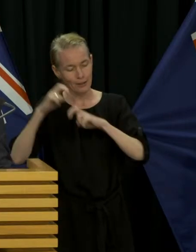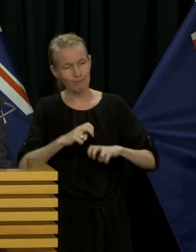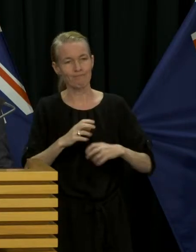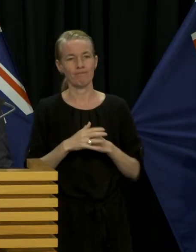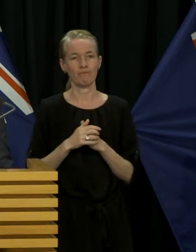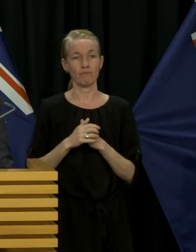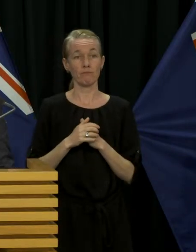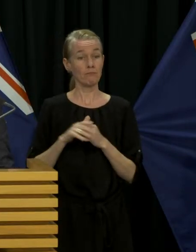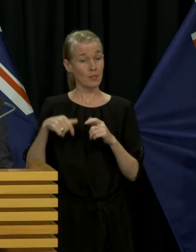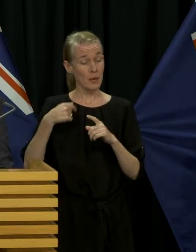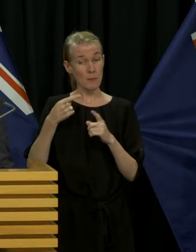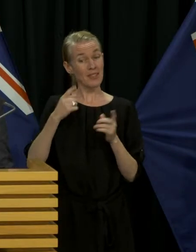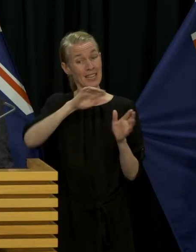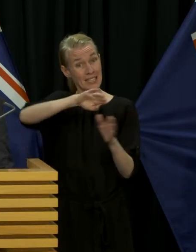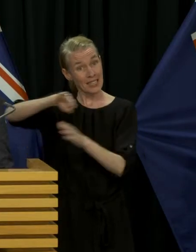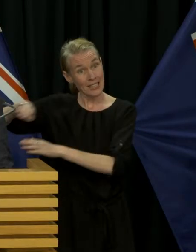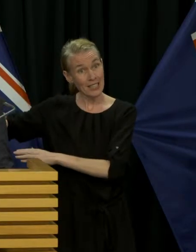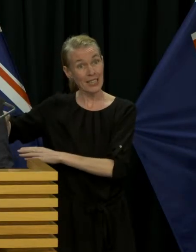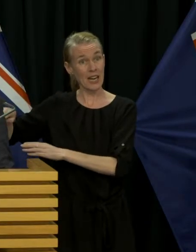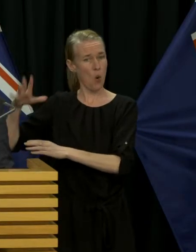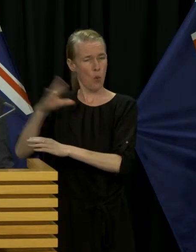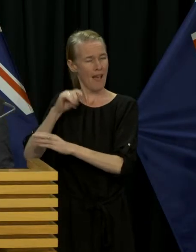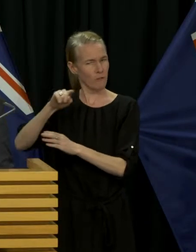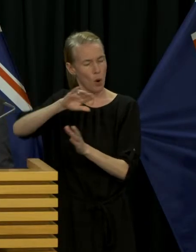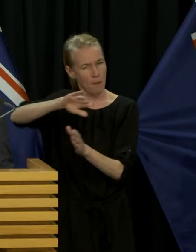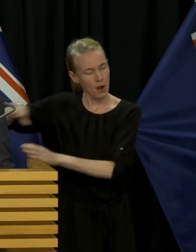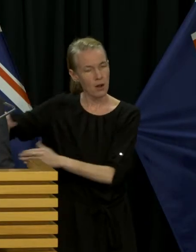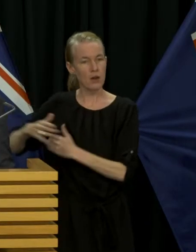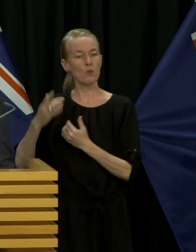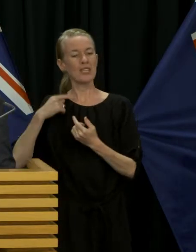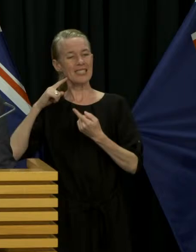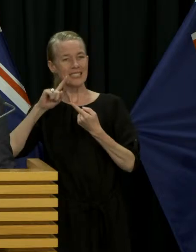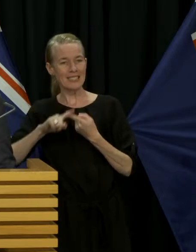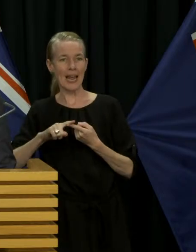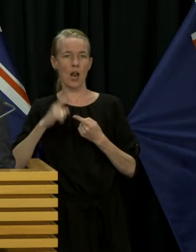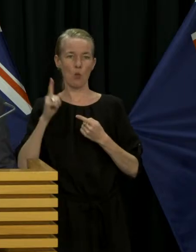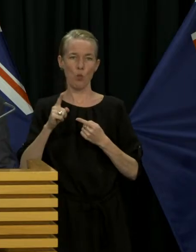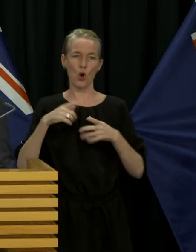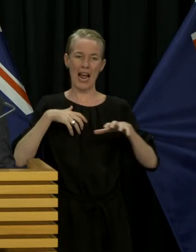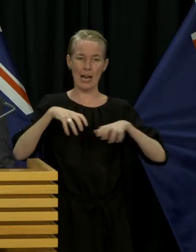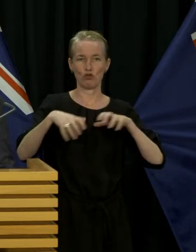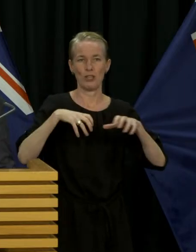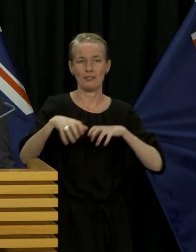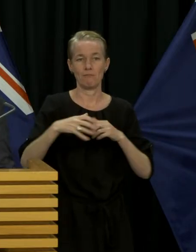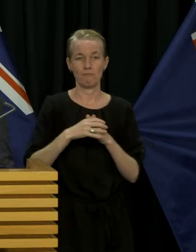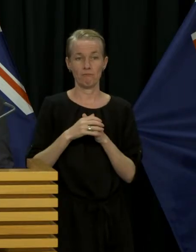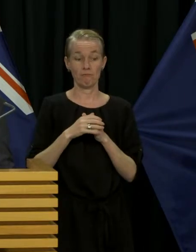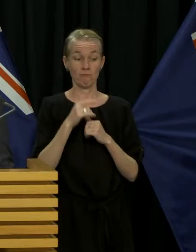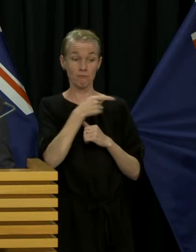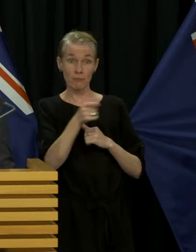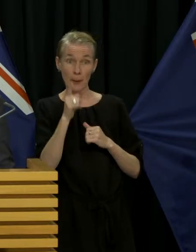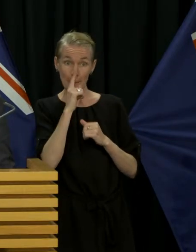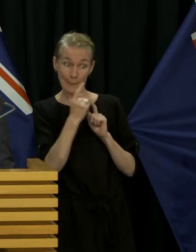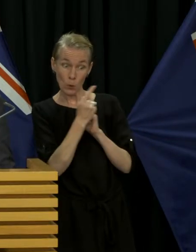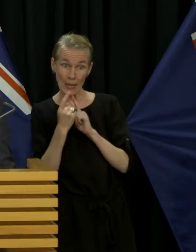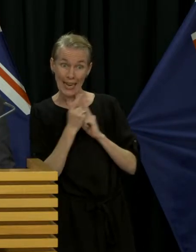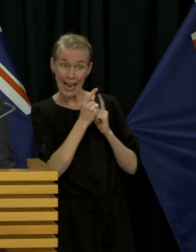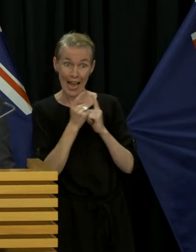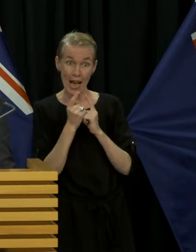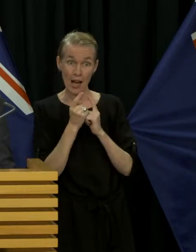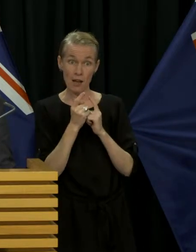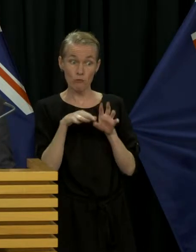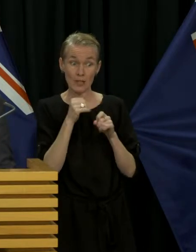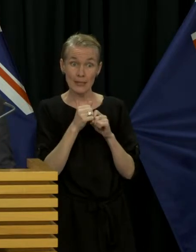implementing our response as if it was a worst case scenario, out of an abundance of caution. So as I've said, there's no evidence of